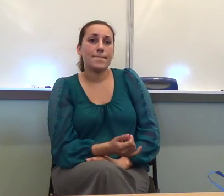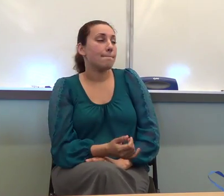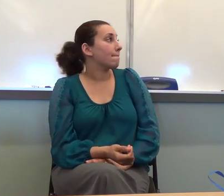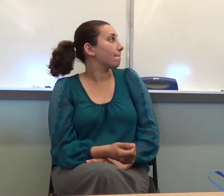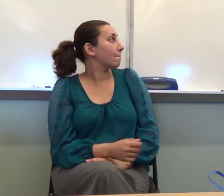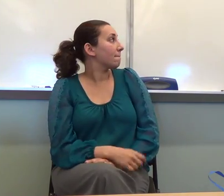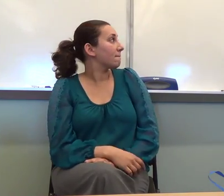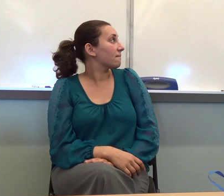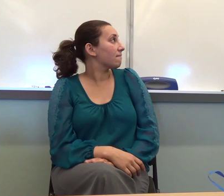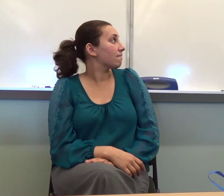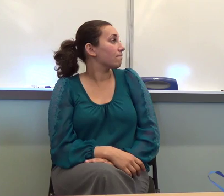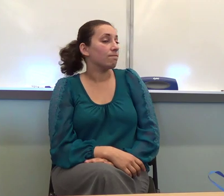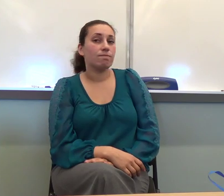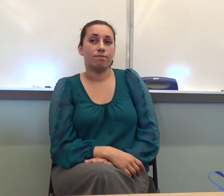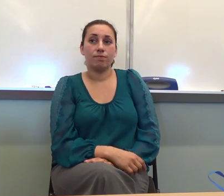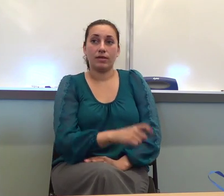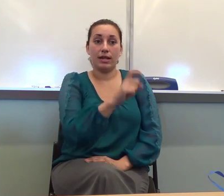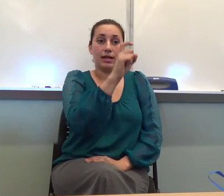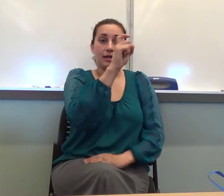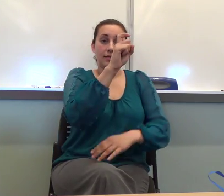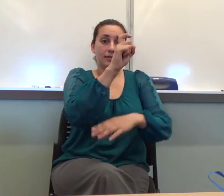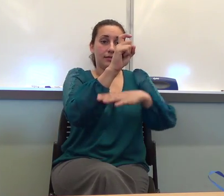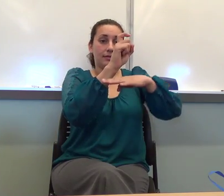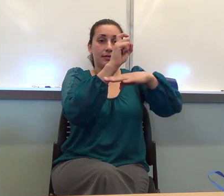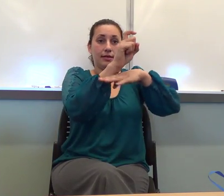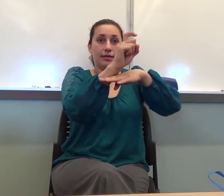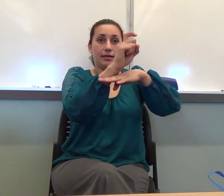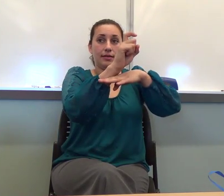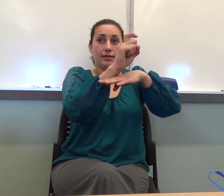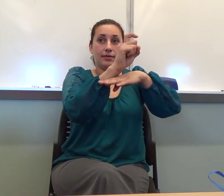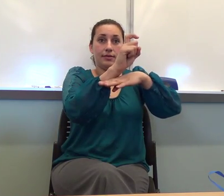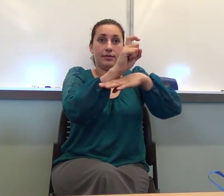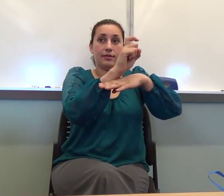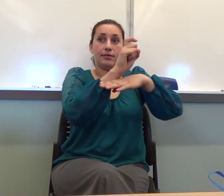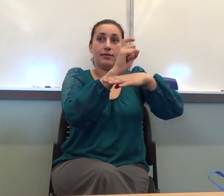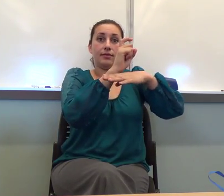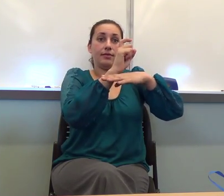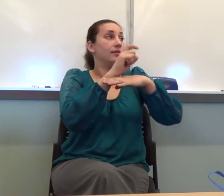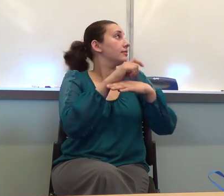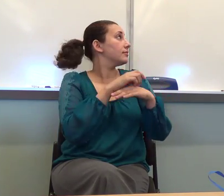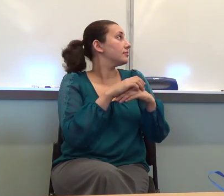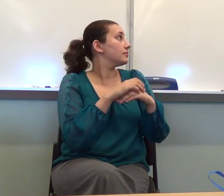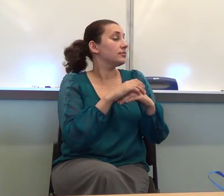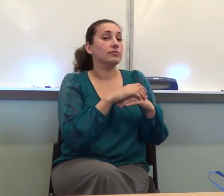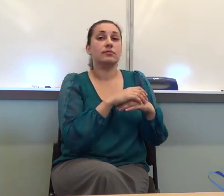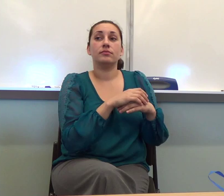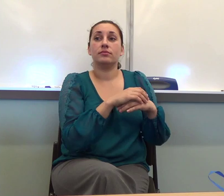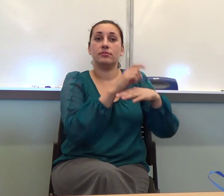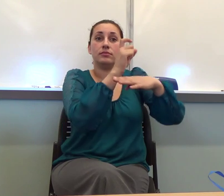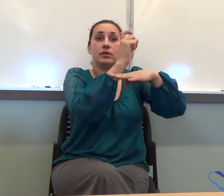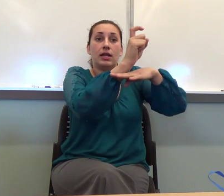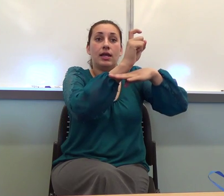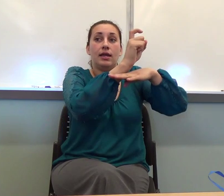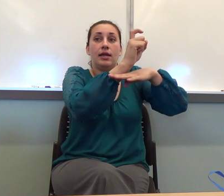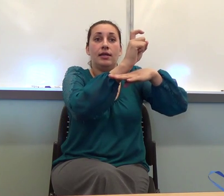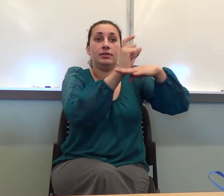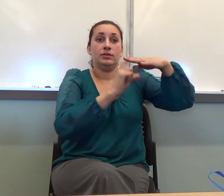We got x over 20, and x is the prime choice for an unknown in